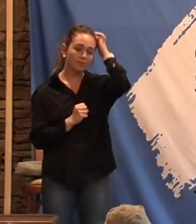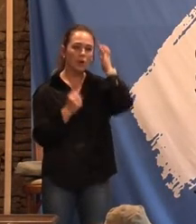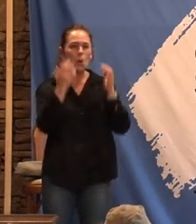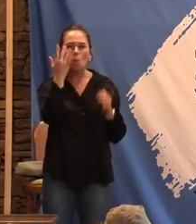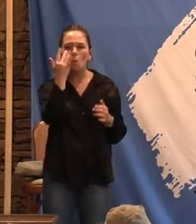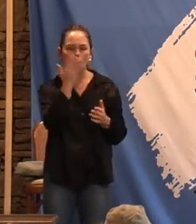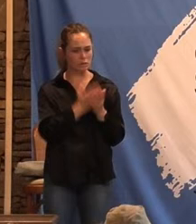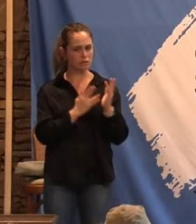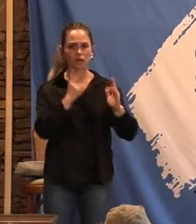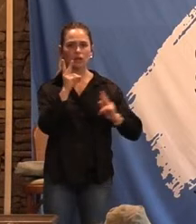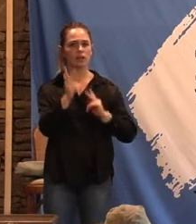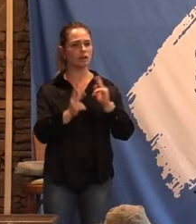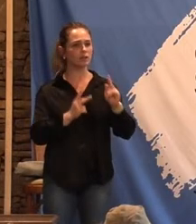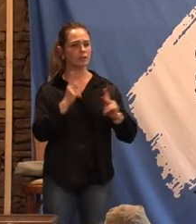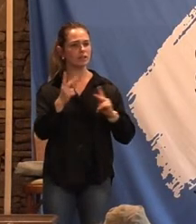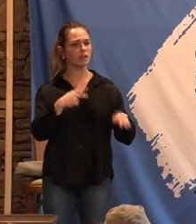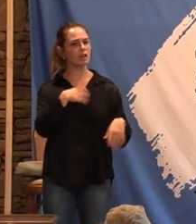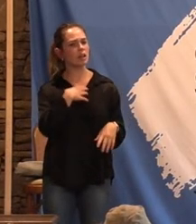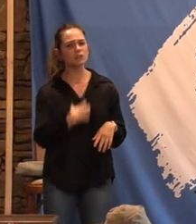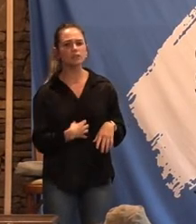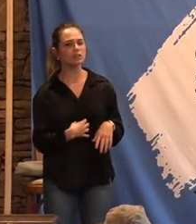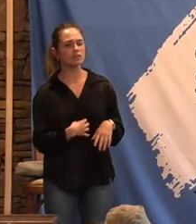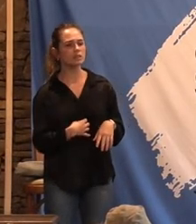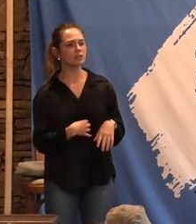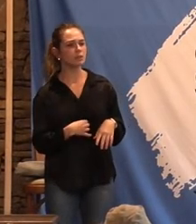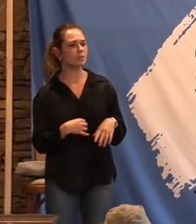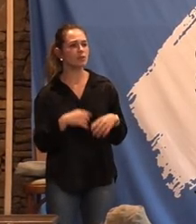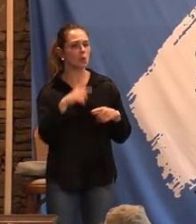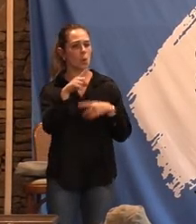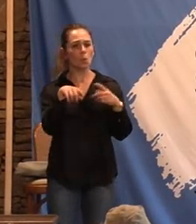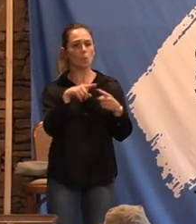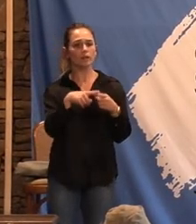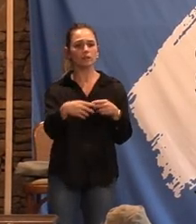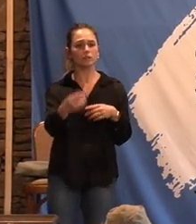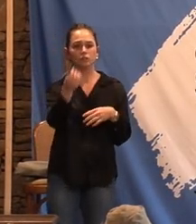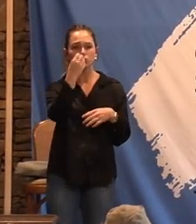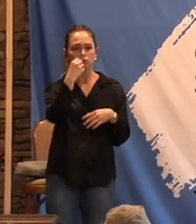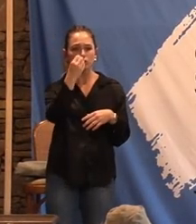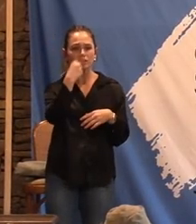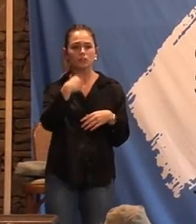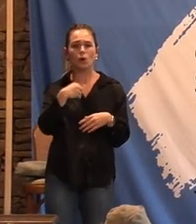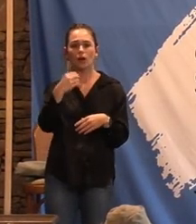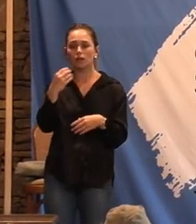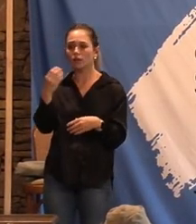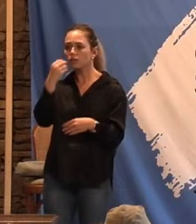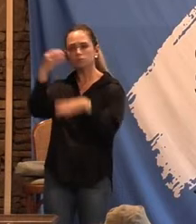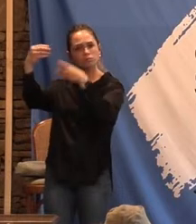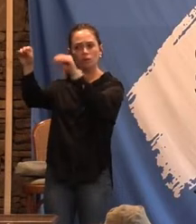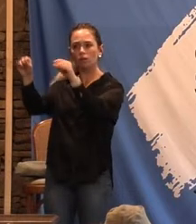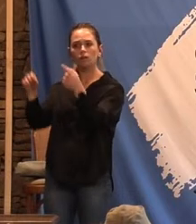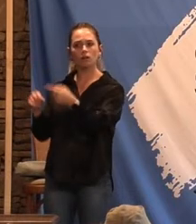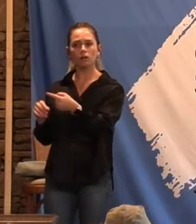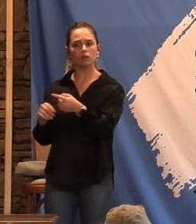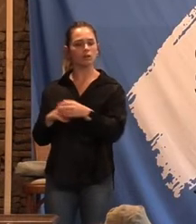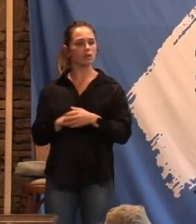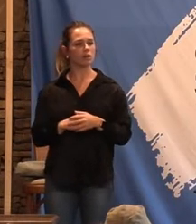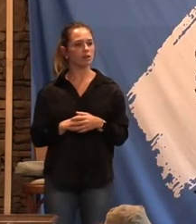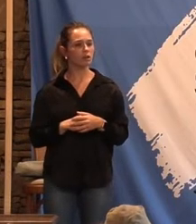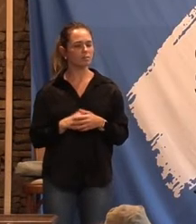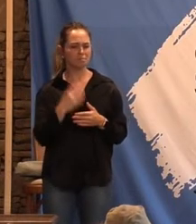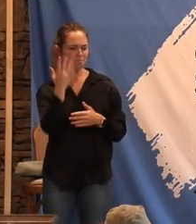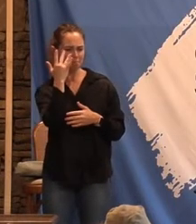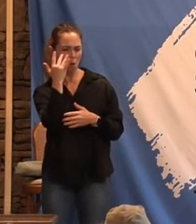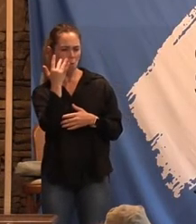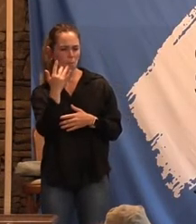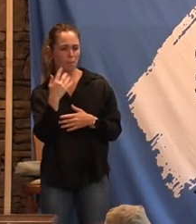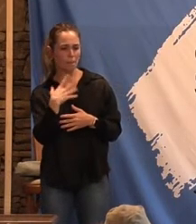are some people hungry when there's food in the grocery store? Why